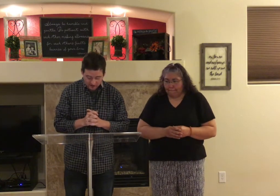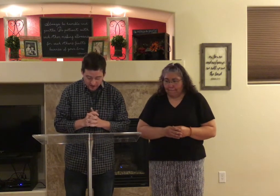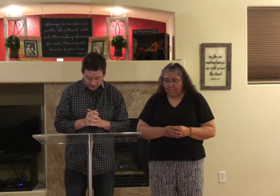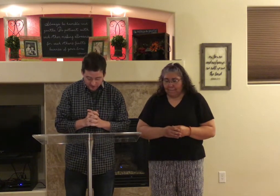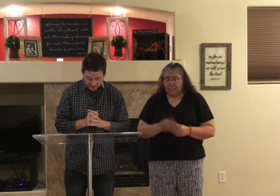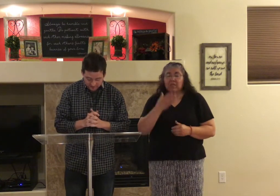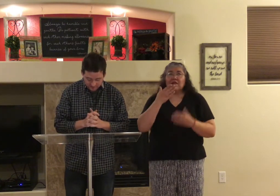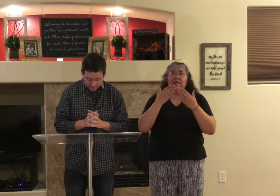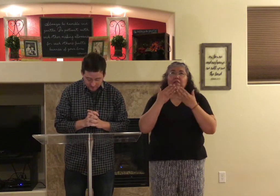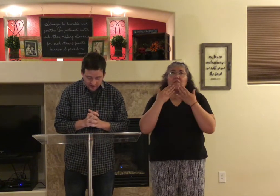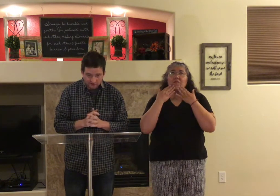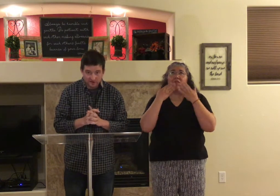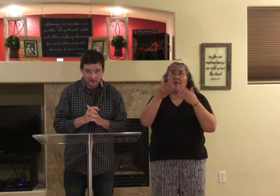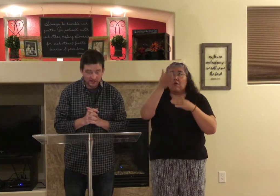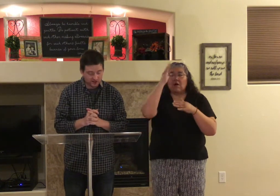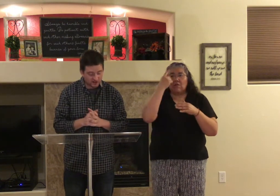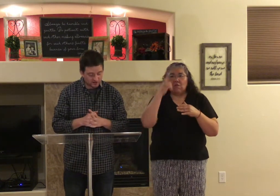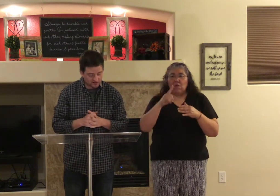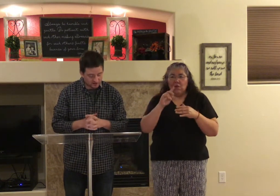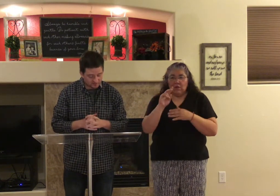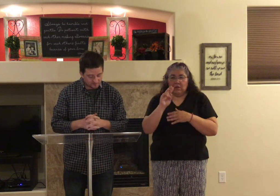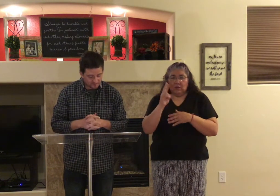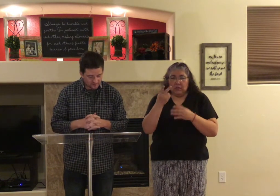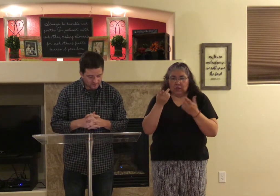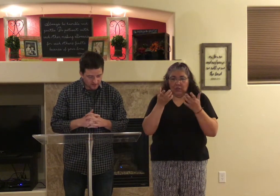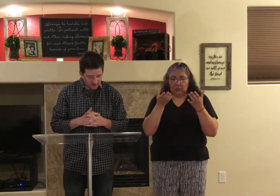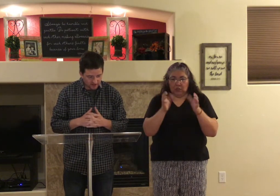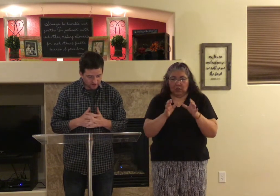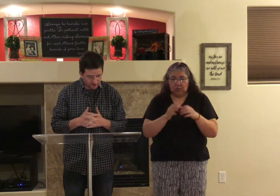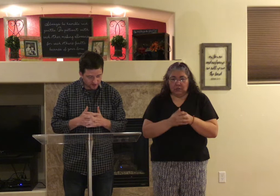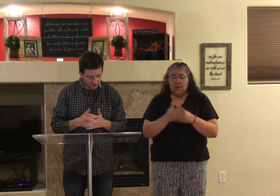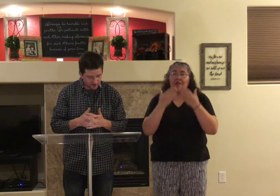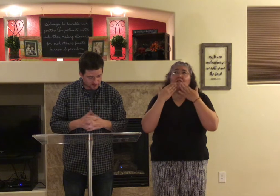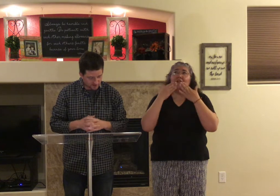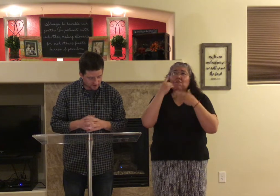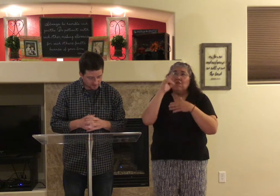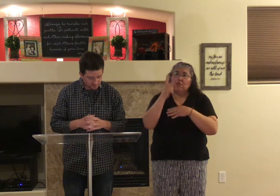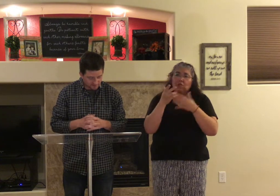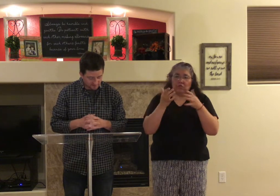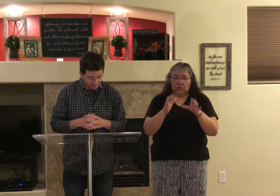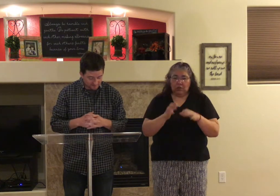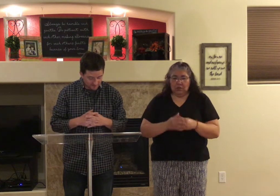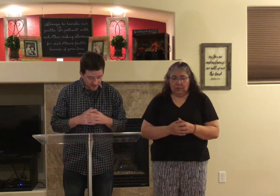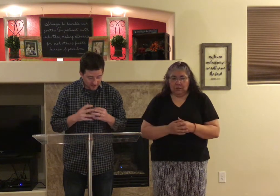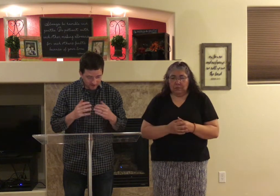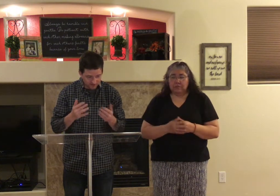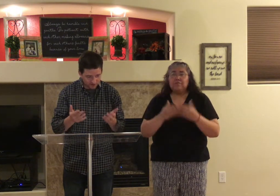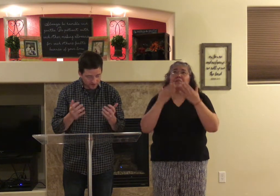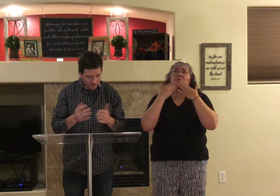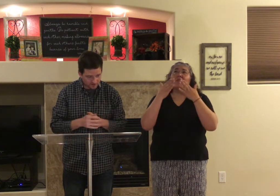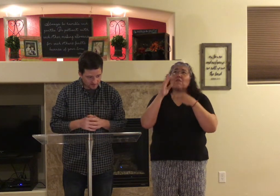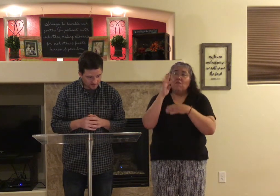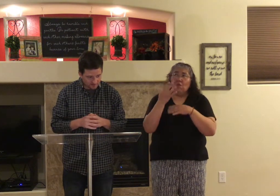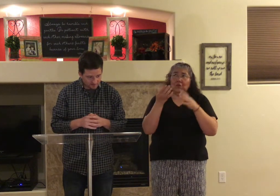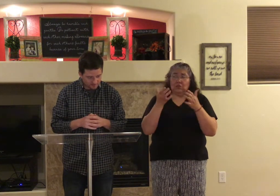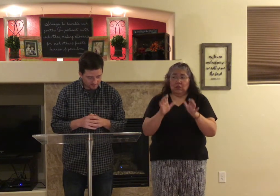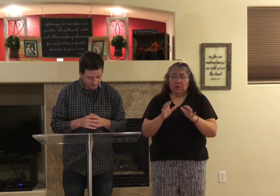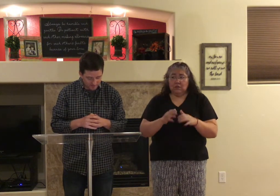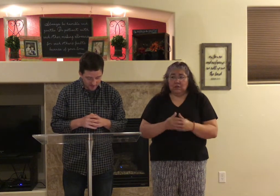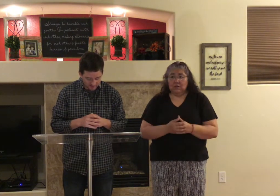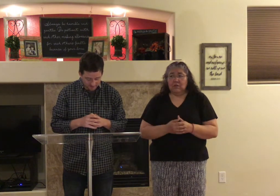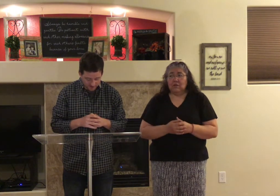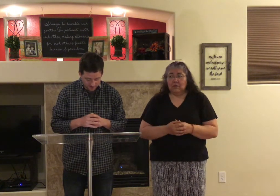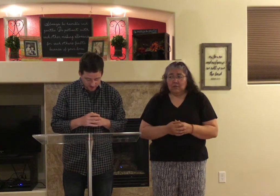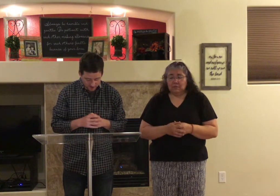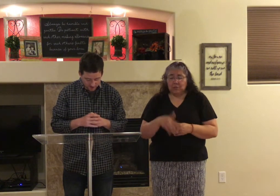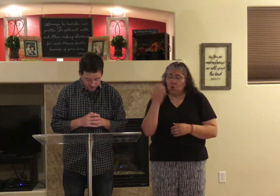So thank you, God, for second chances. Thank you for third chances. Thank you for fourth chances.